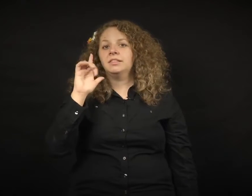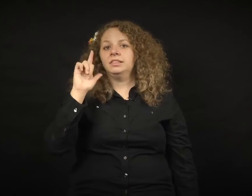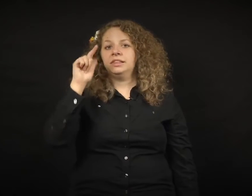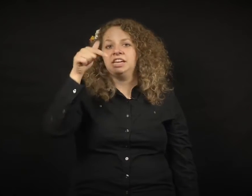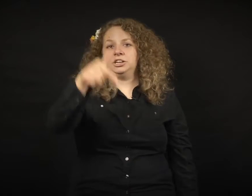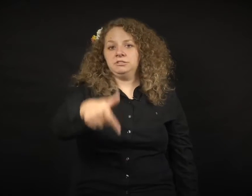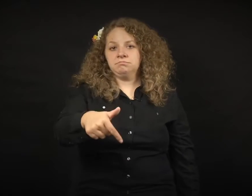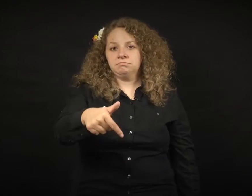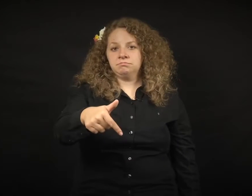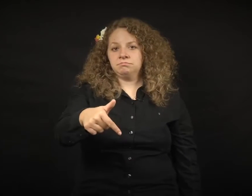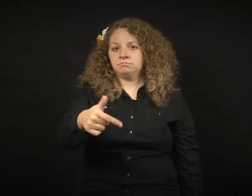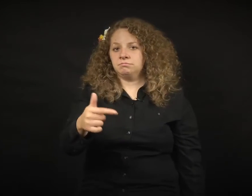Later.